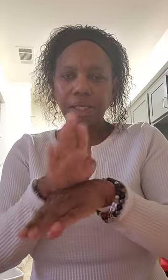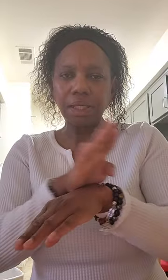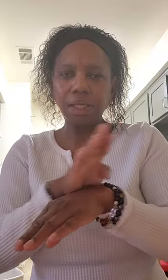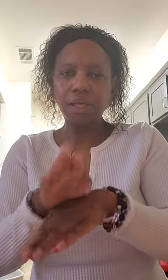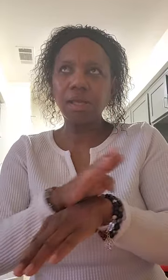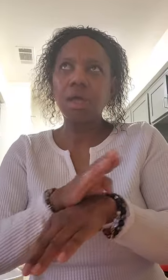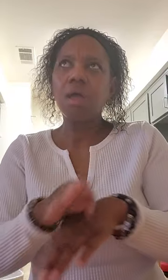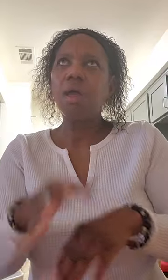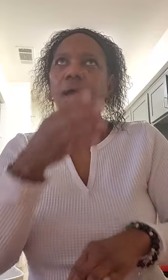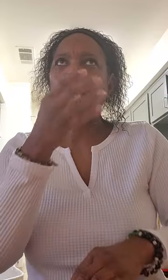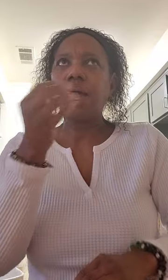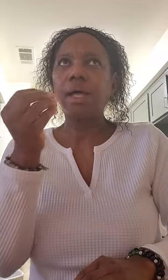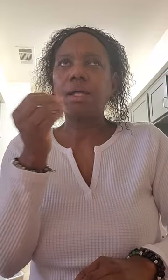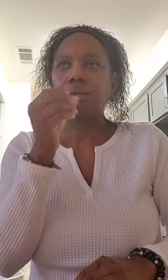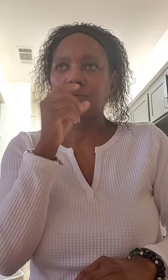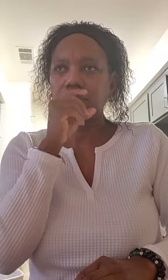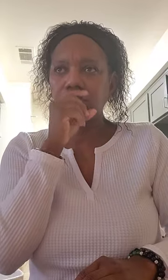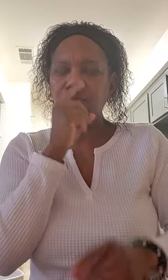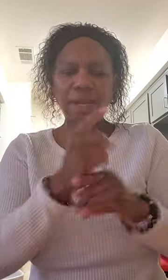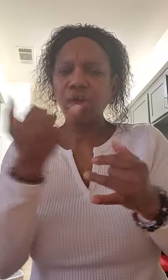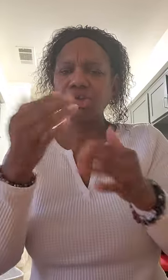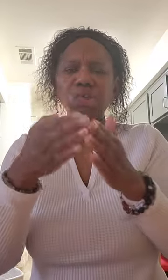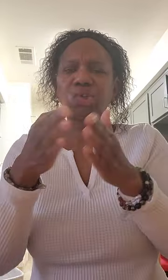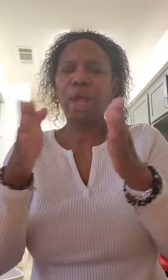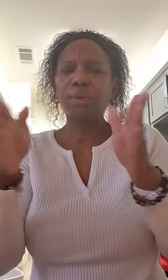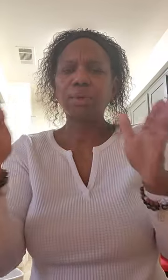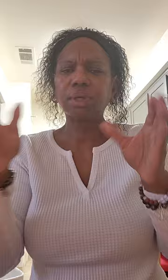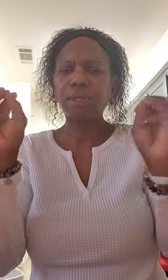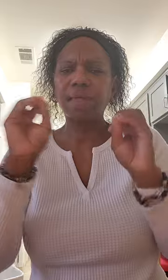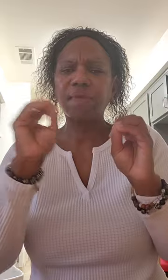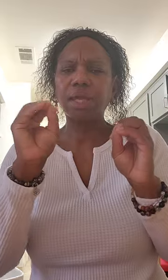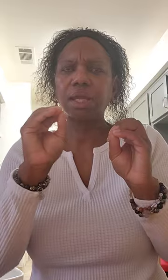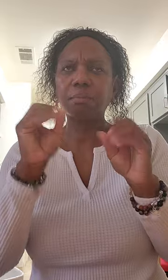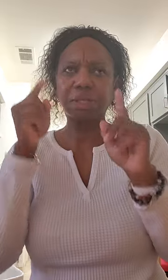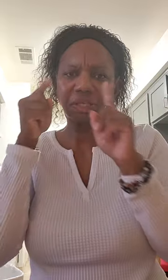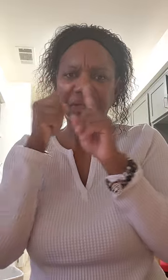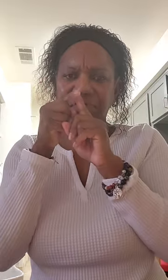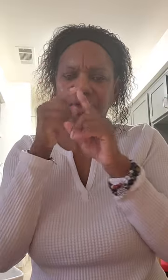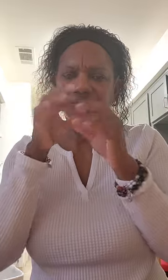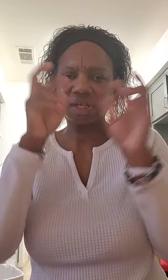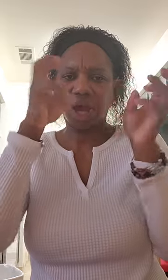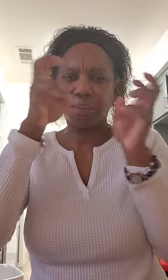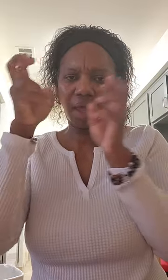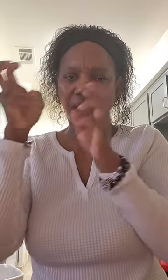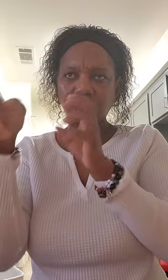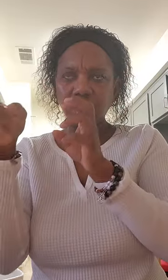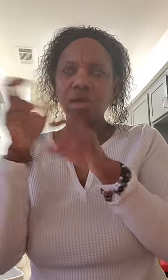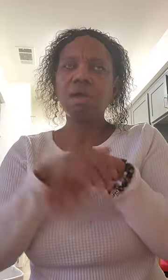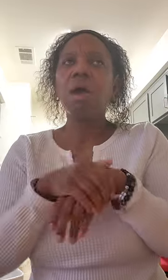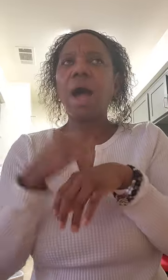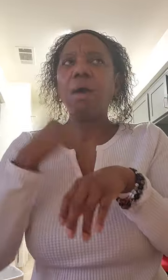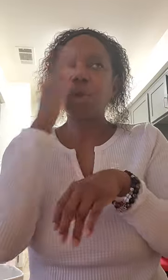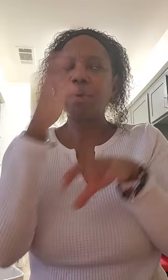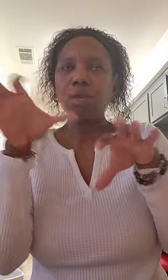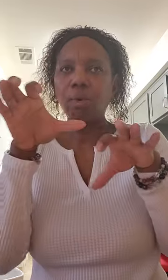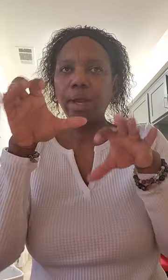and right now it's just general there's nothing specific of a topic I will be doing